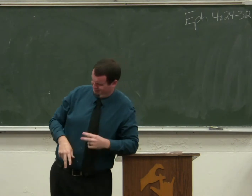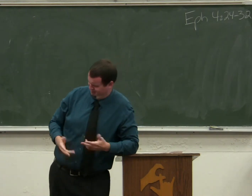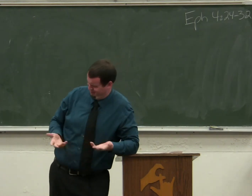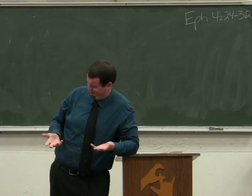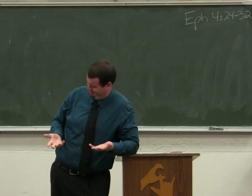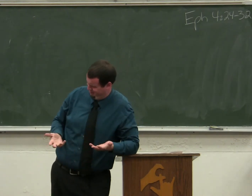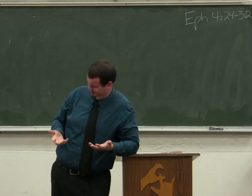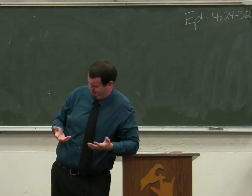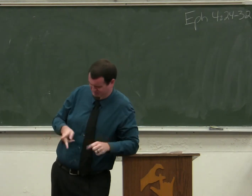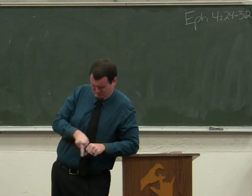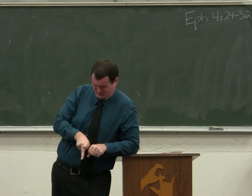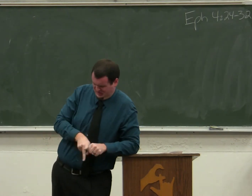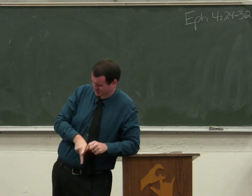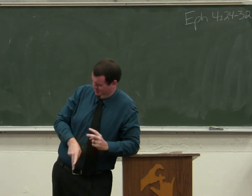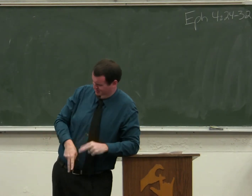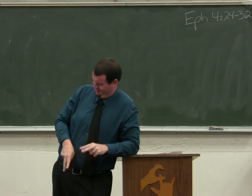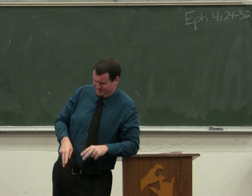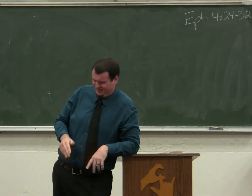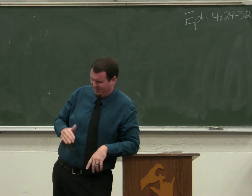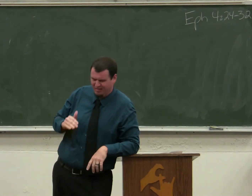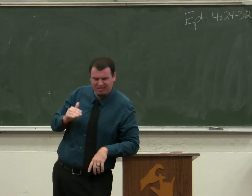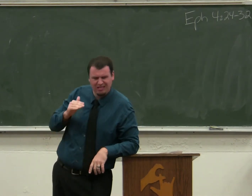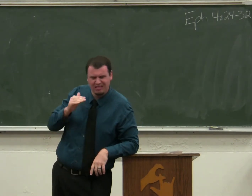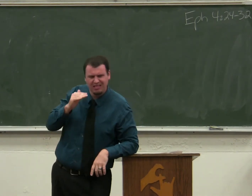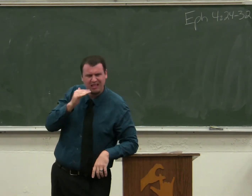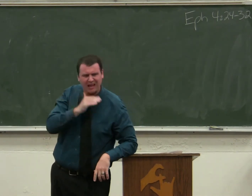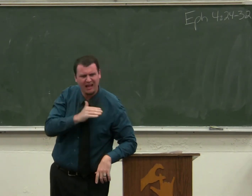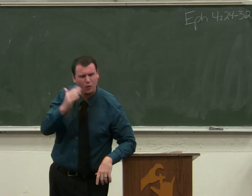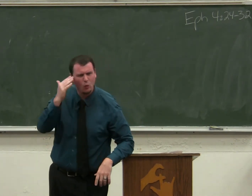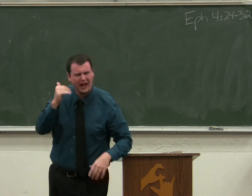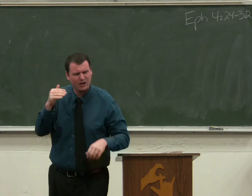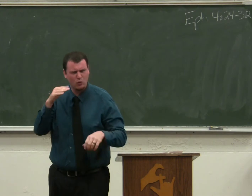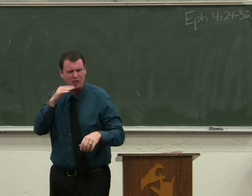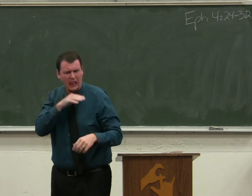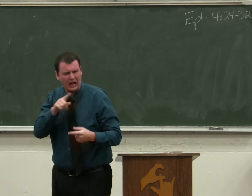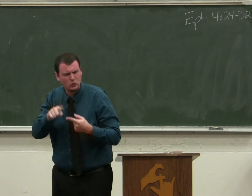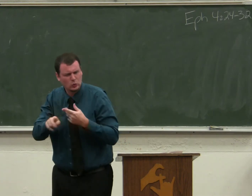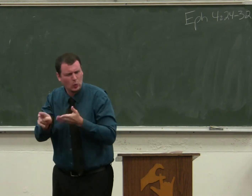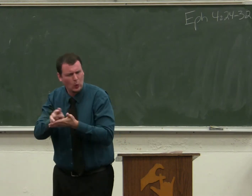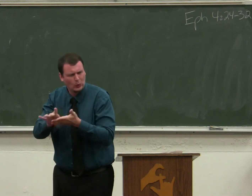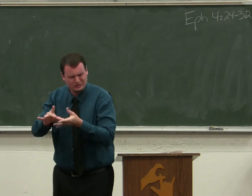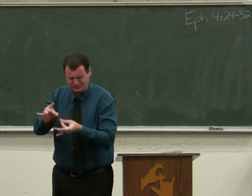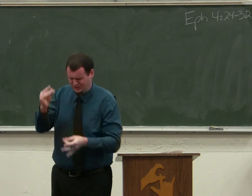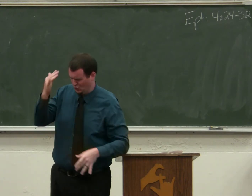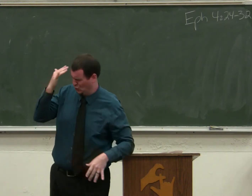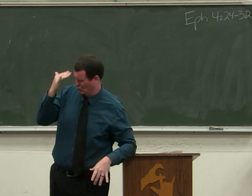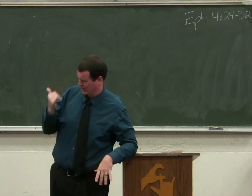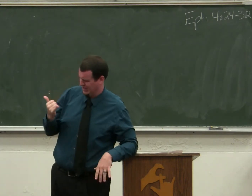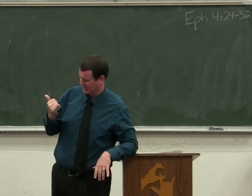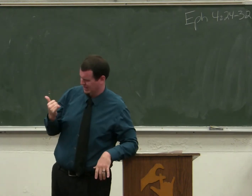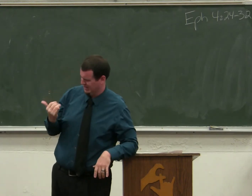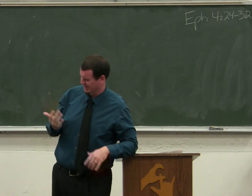God spoke to Peter. Peter looks at them and says, well, why are you lying?